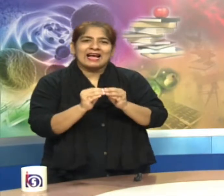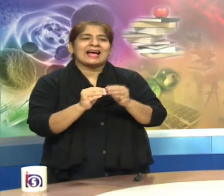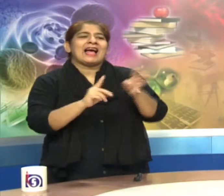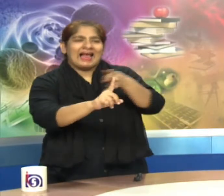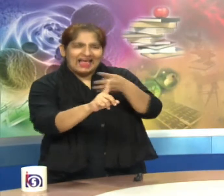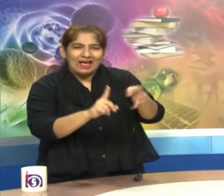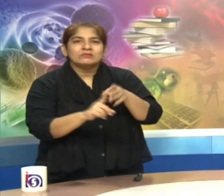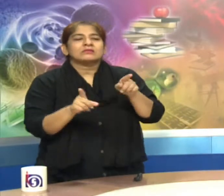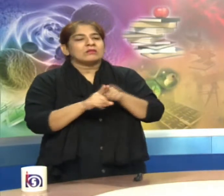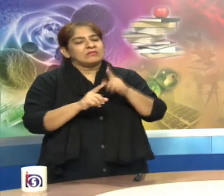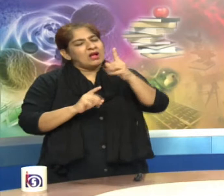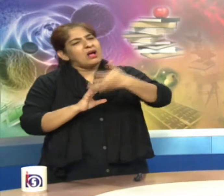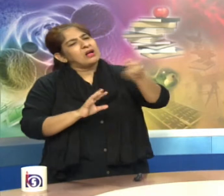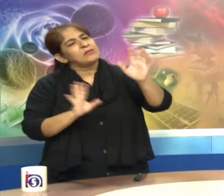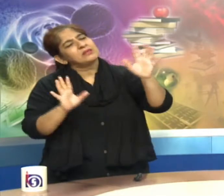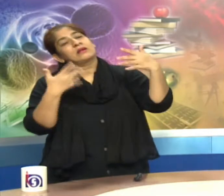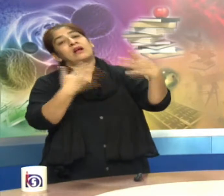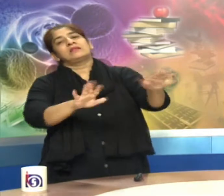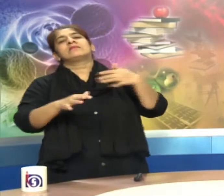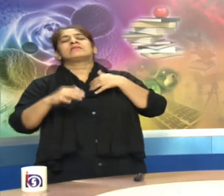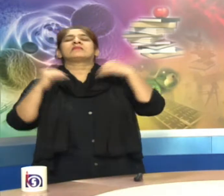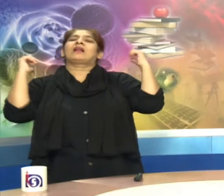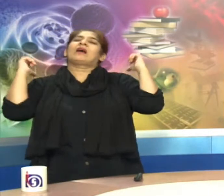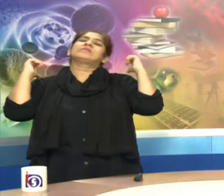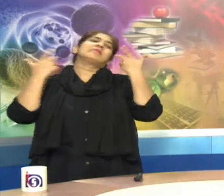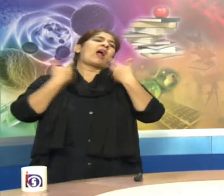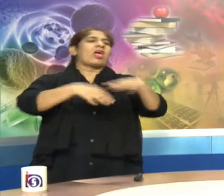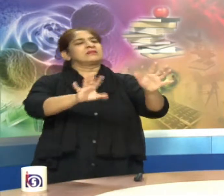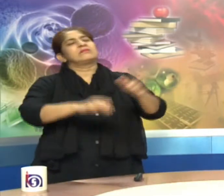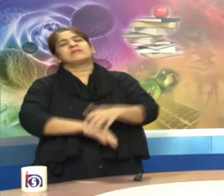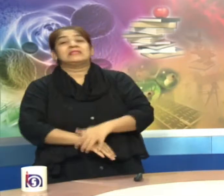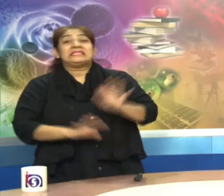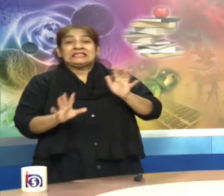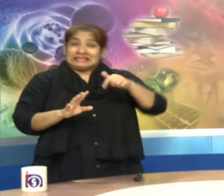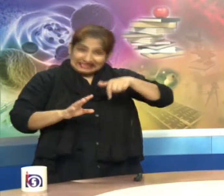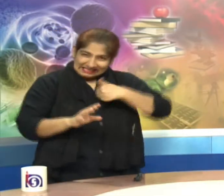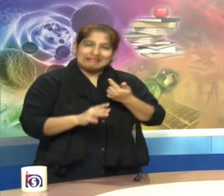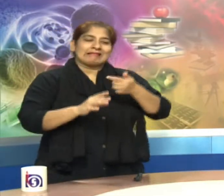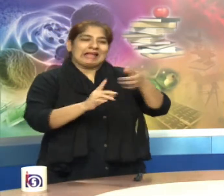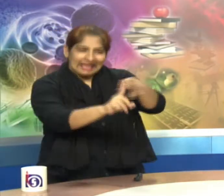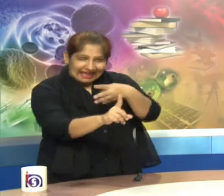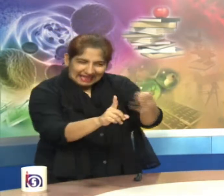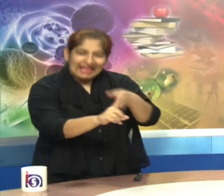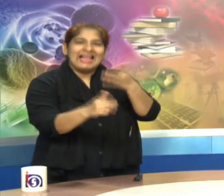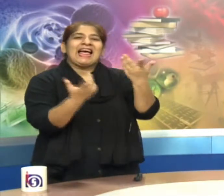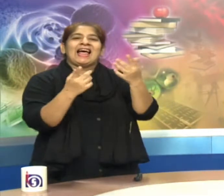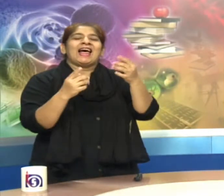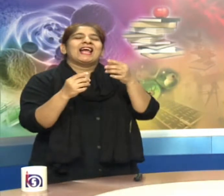And the fourth objective is it is good and positive incentive for